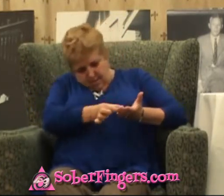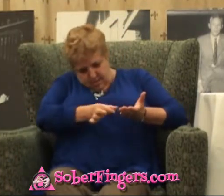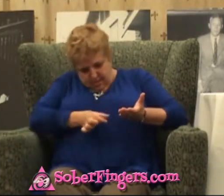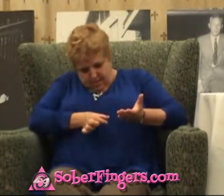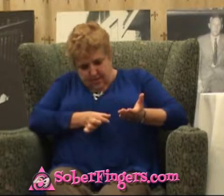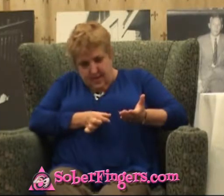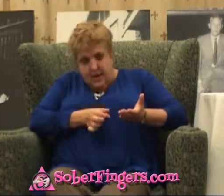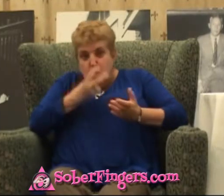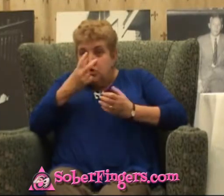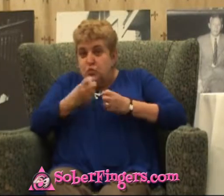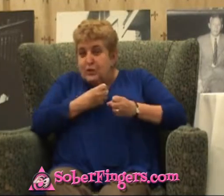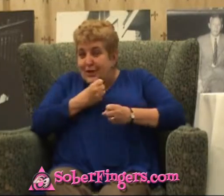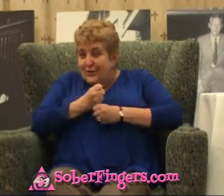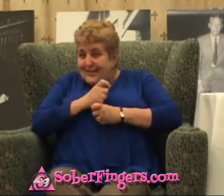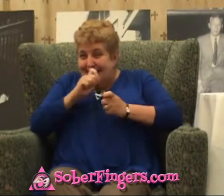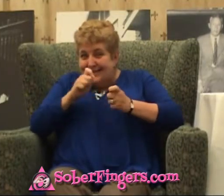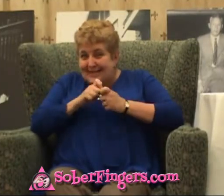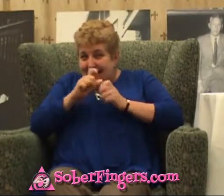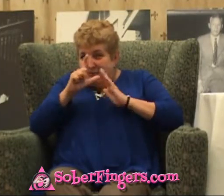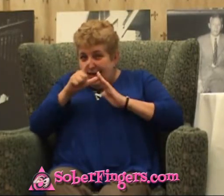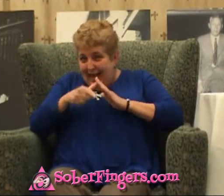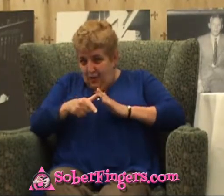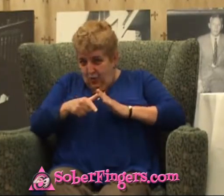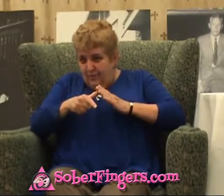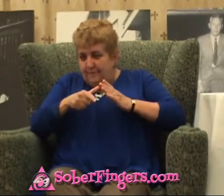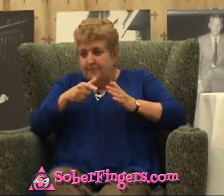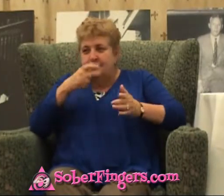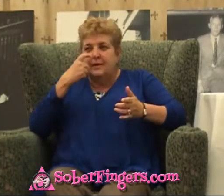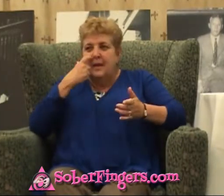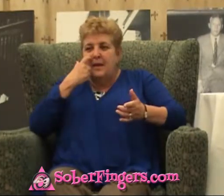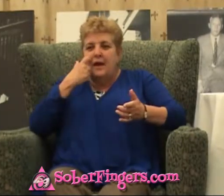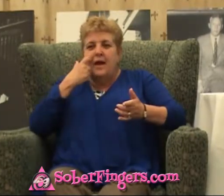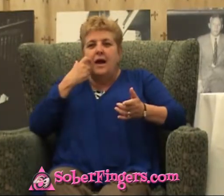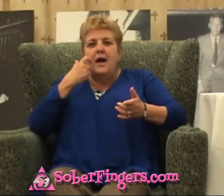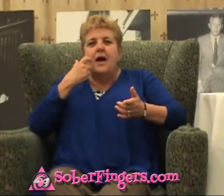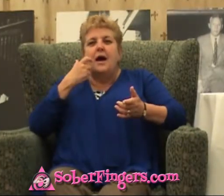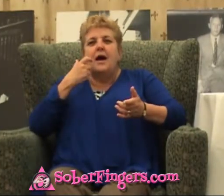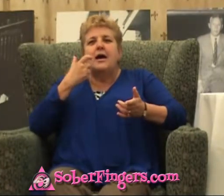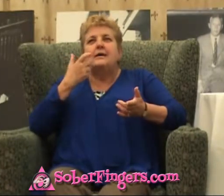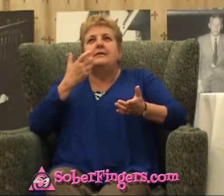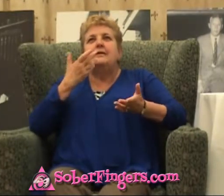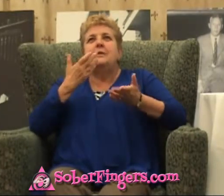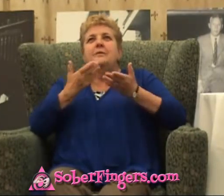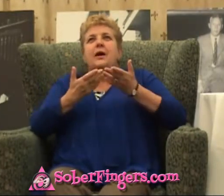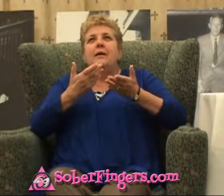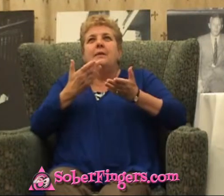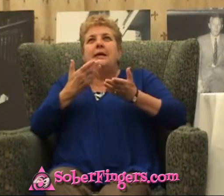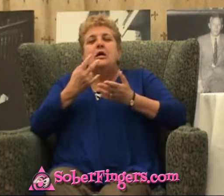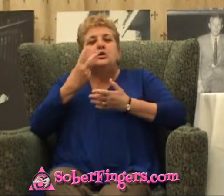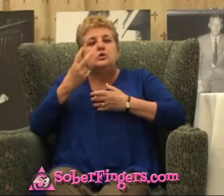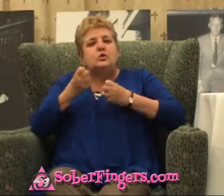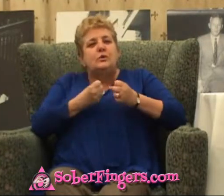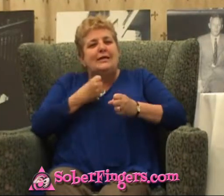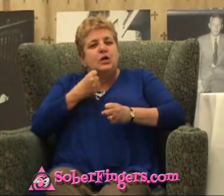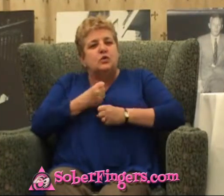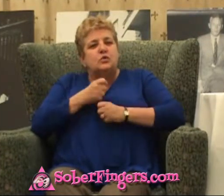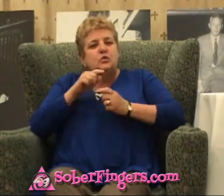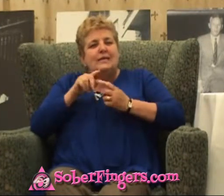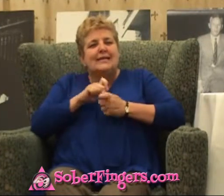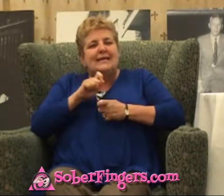the exact day my father made that statement, I would say probably 2 years to the exact hour he made that statement, if